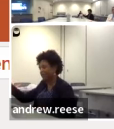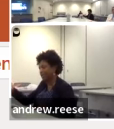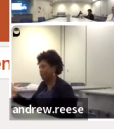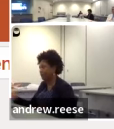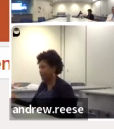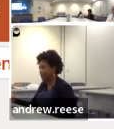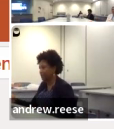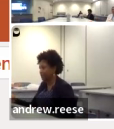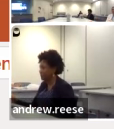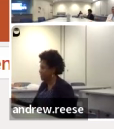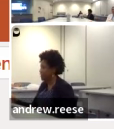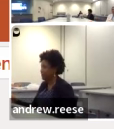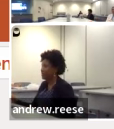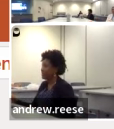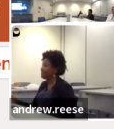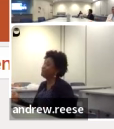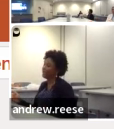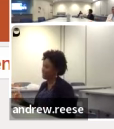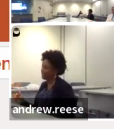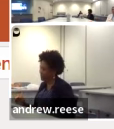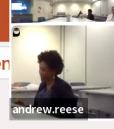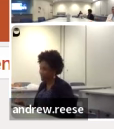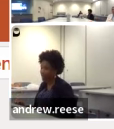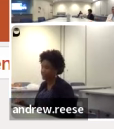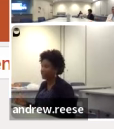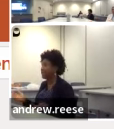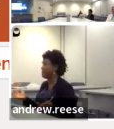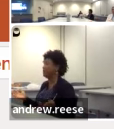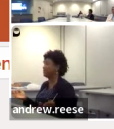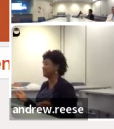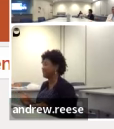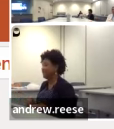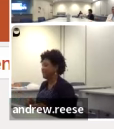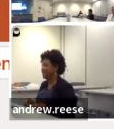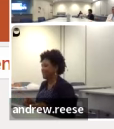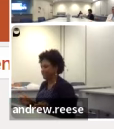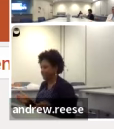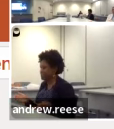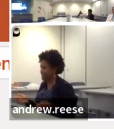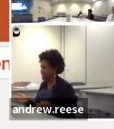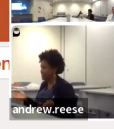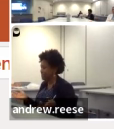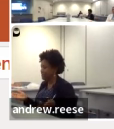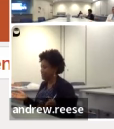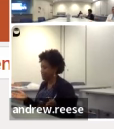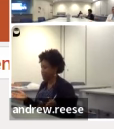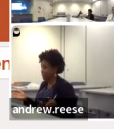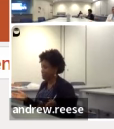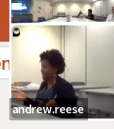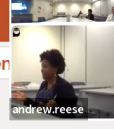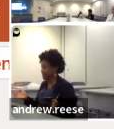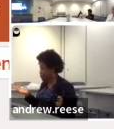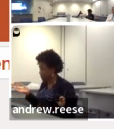something for the day provider to do. No, everybody needs to play a part. Just think about it. If somebody, you